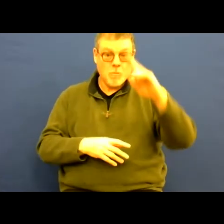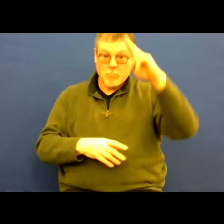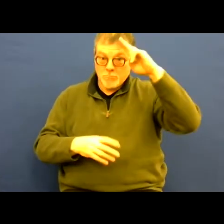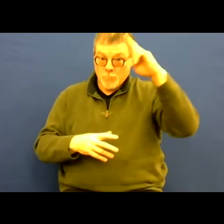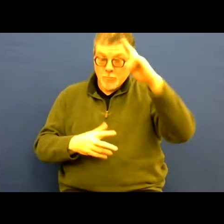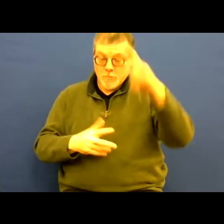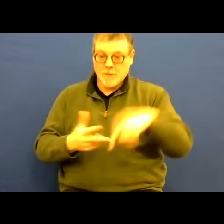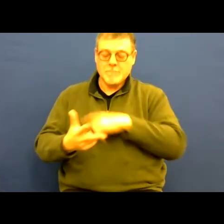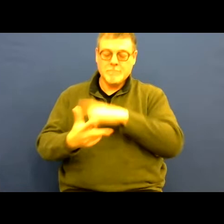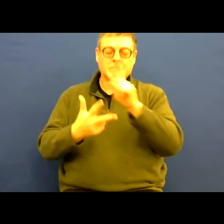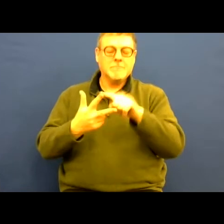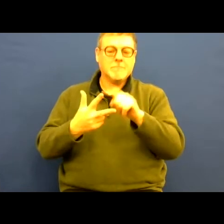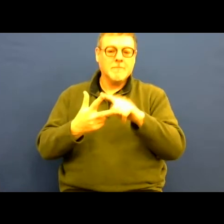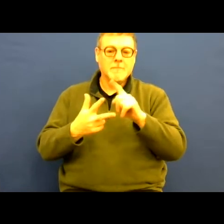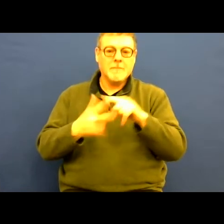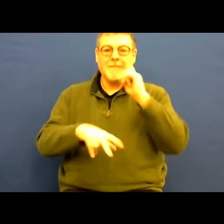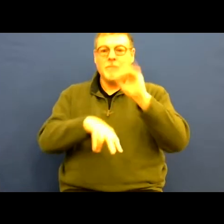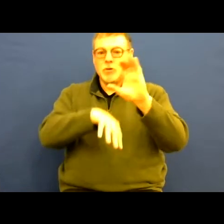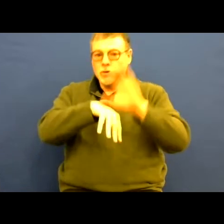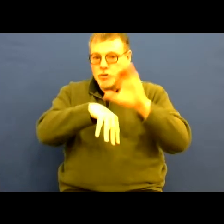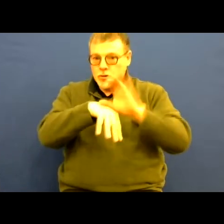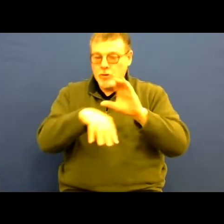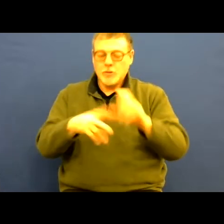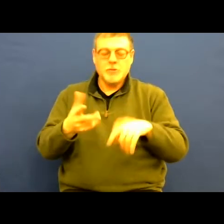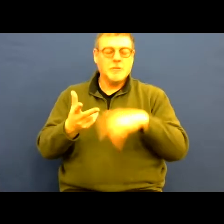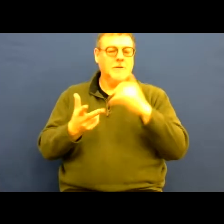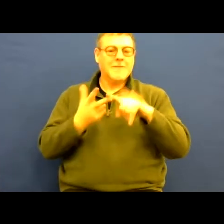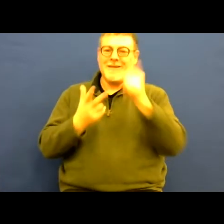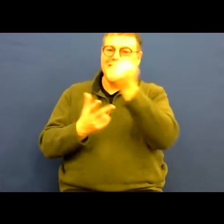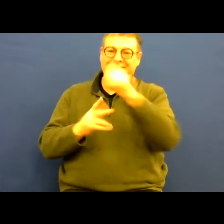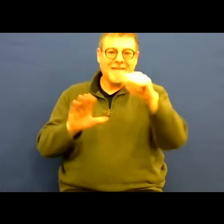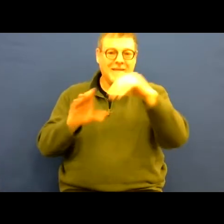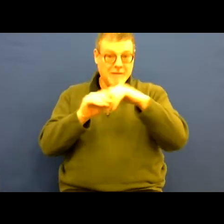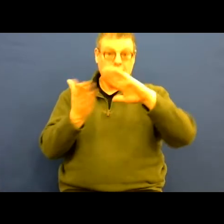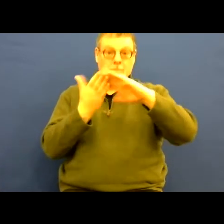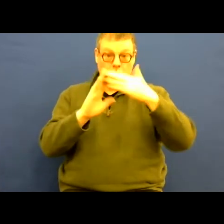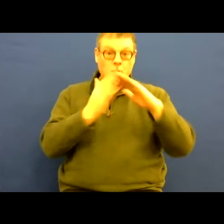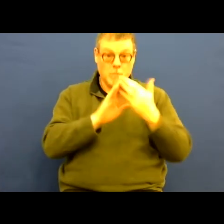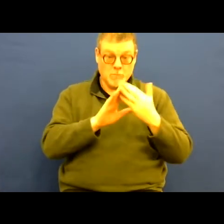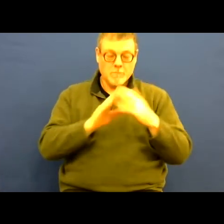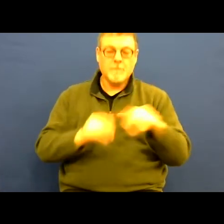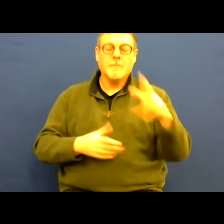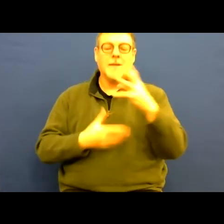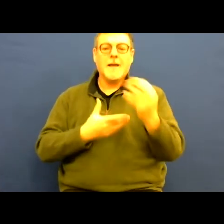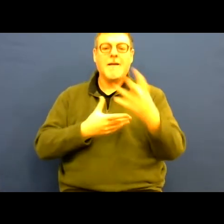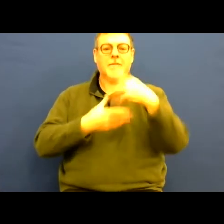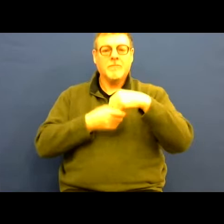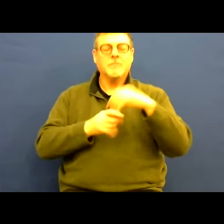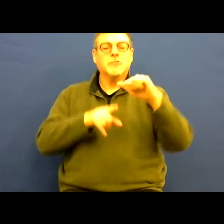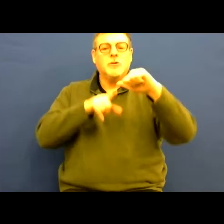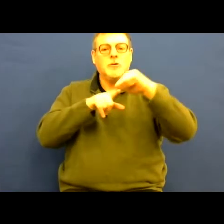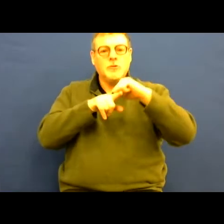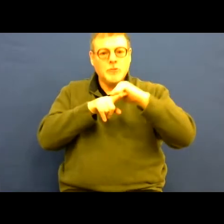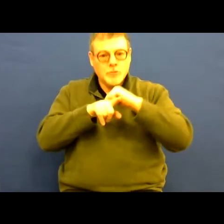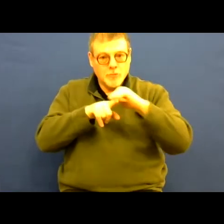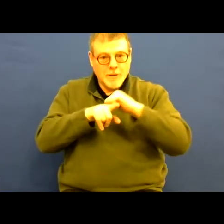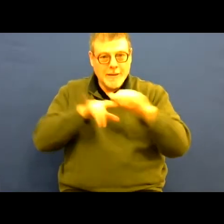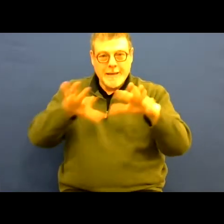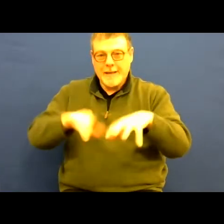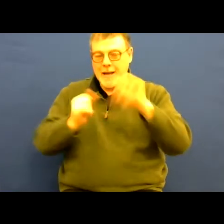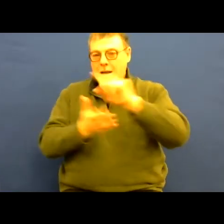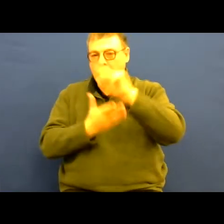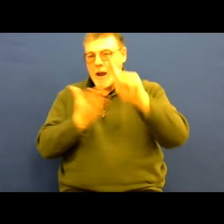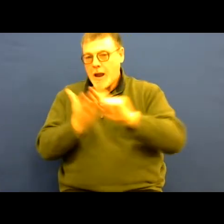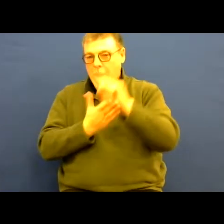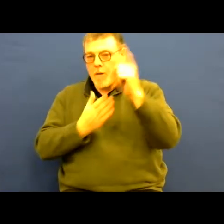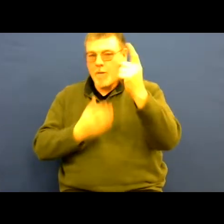Scouts. It could be for churches. It could be for anybody in the community. And it involves training, takes about an hour and a half